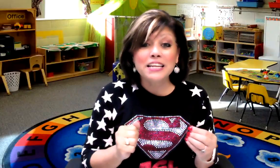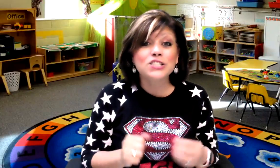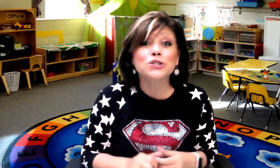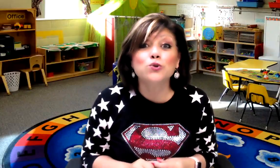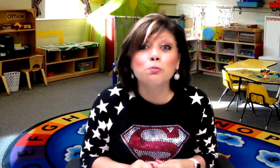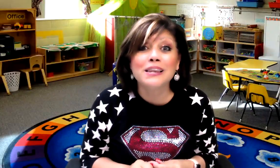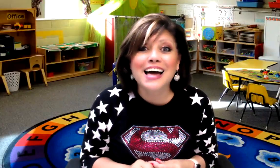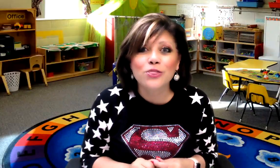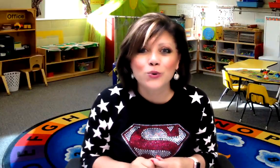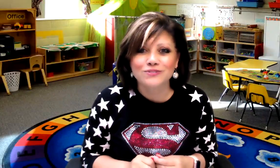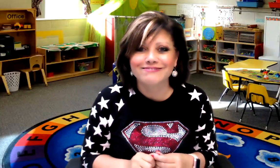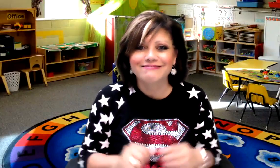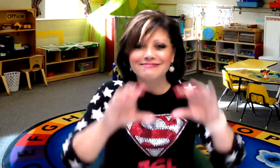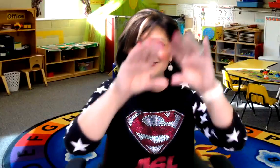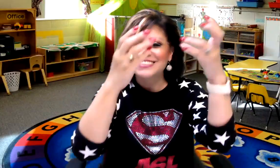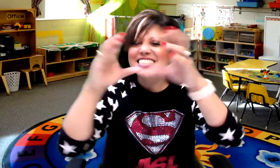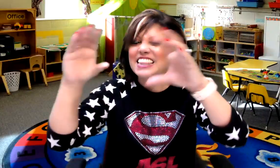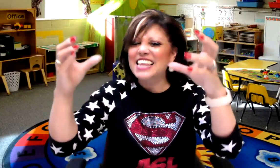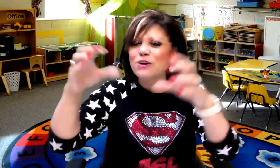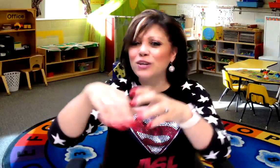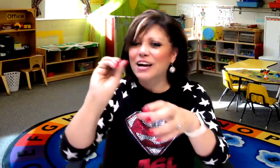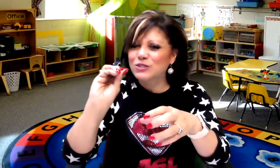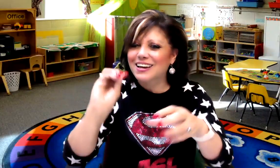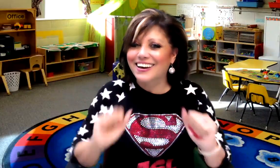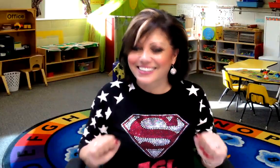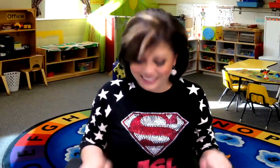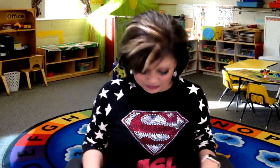is nublado. It's cloudy outside.